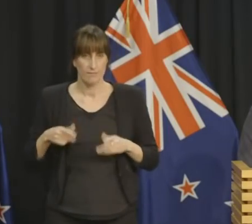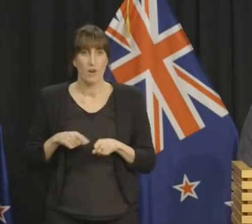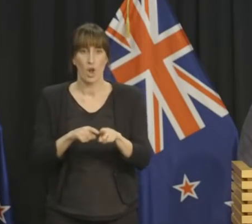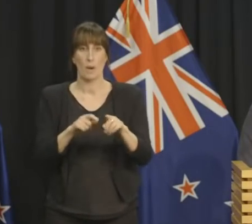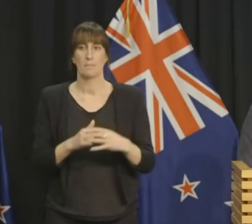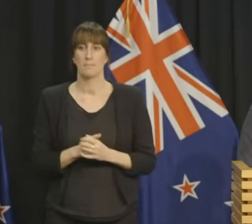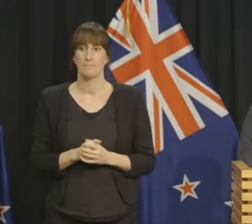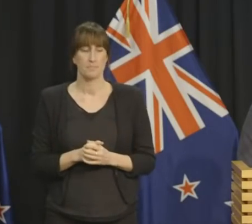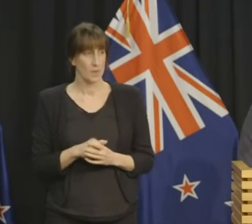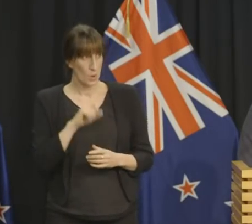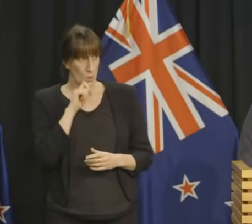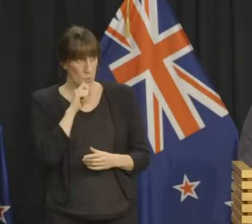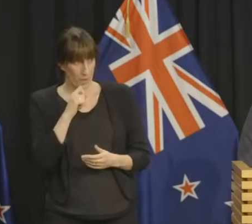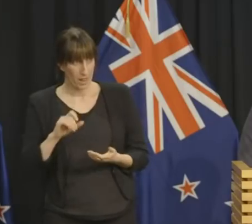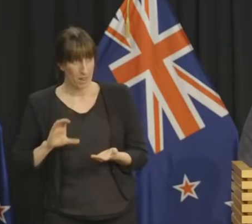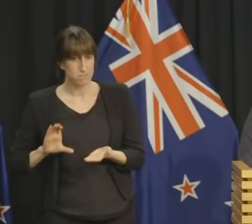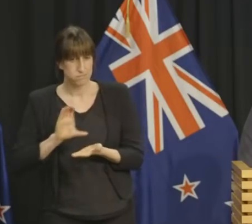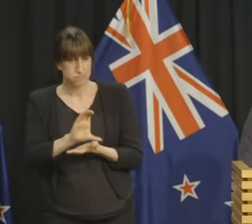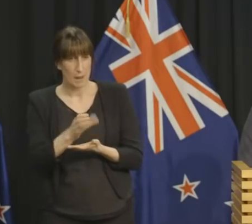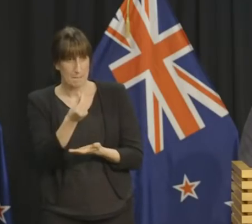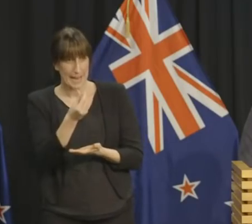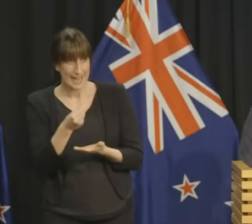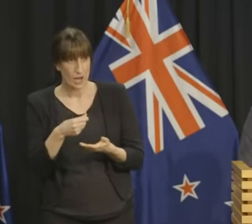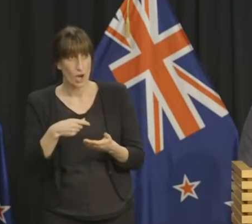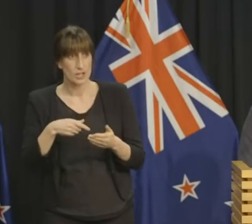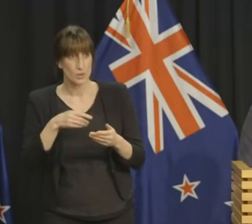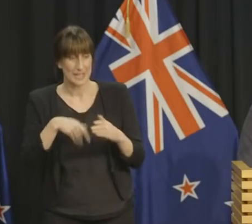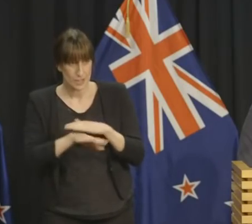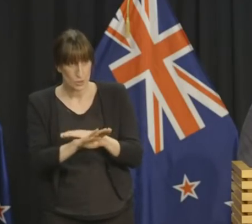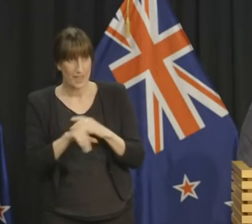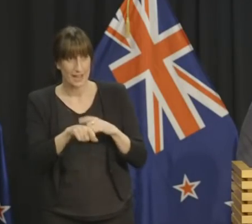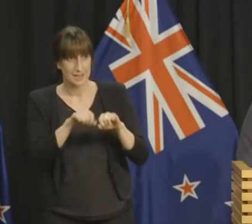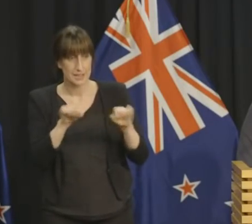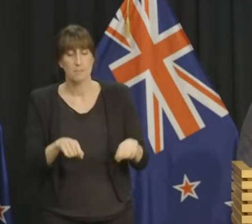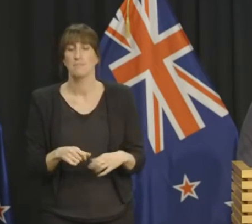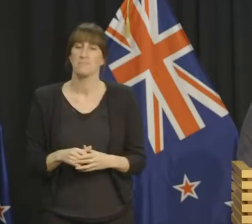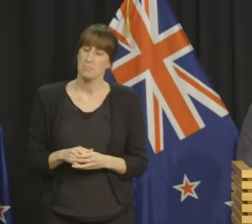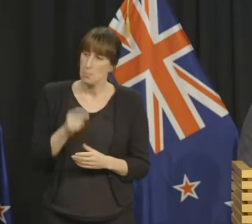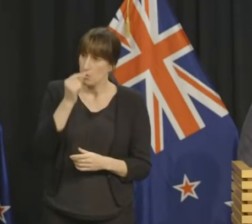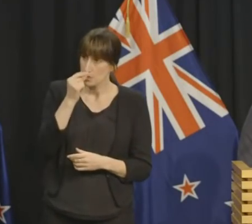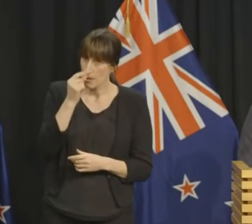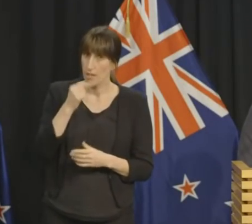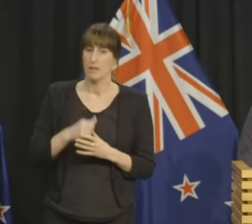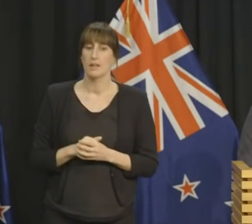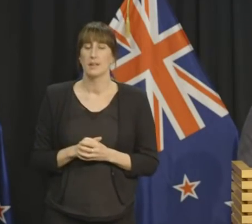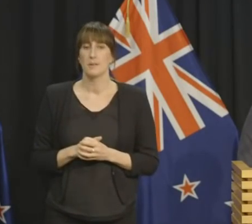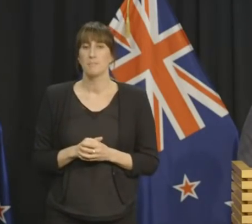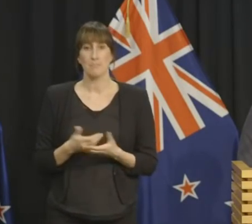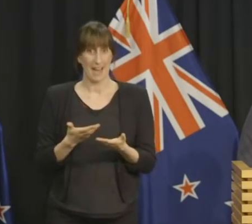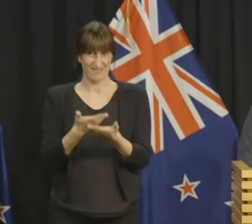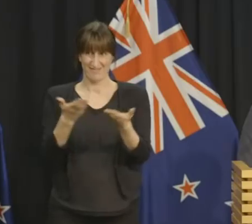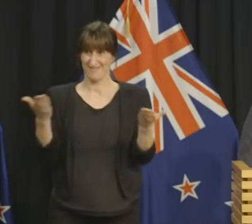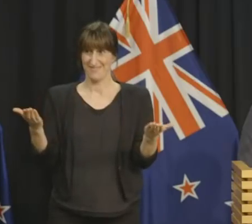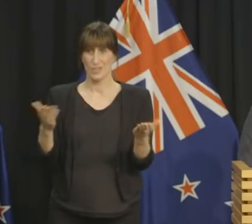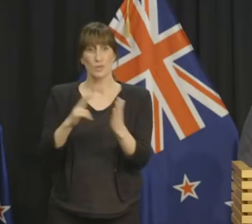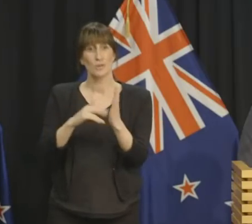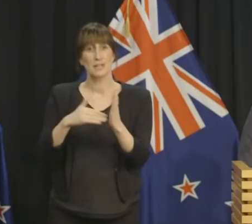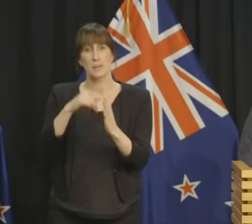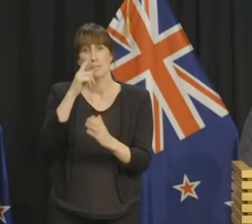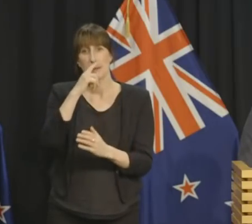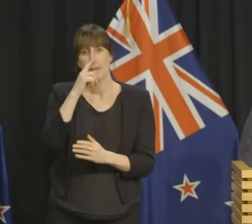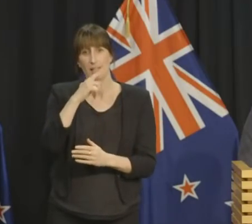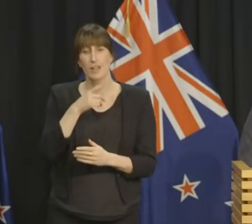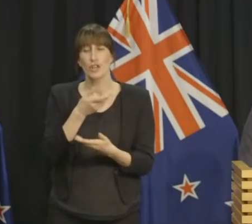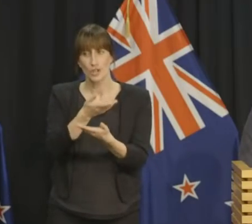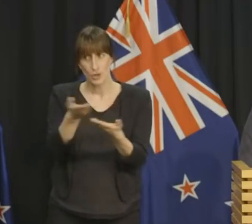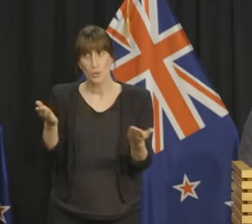funding into it? I wouldn't rule it out, but at this point, my message to New Zealanders is you all have the ability to play a bigger